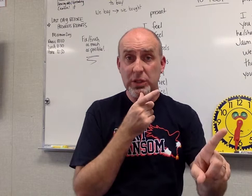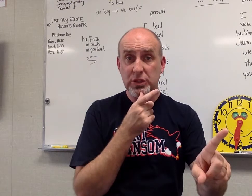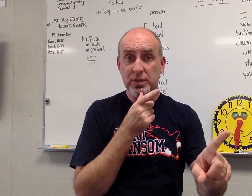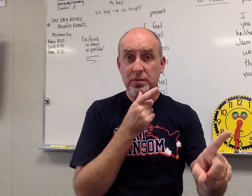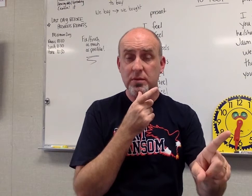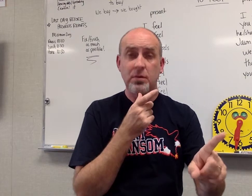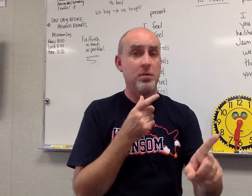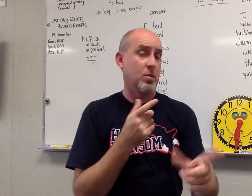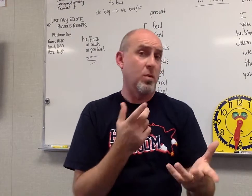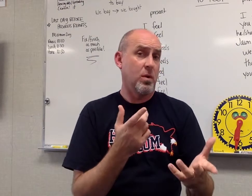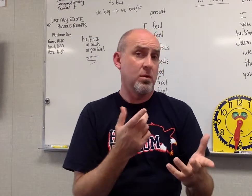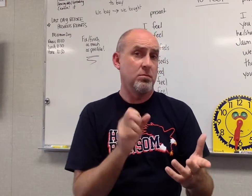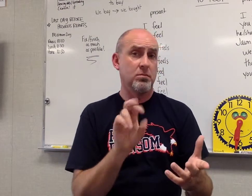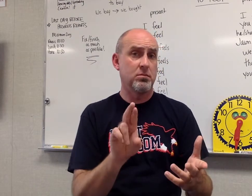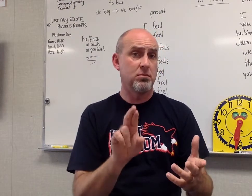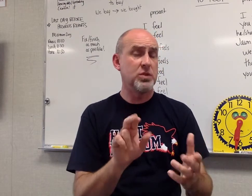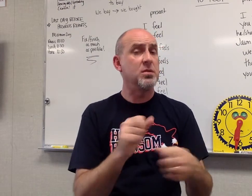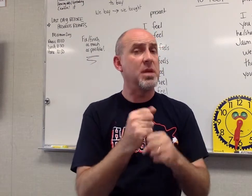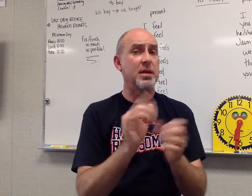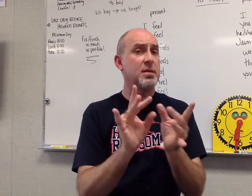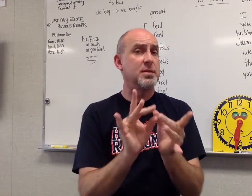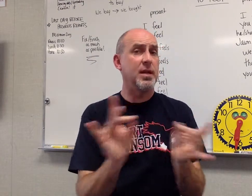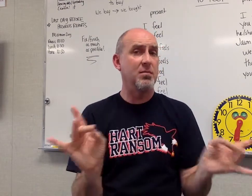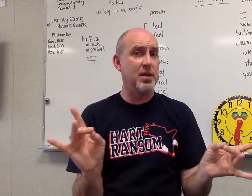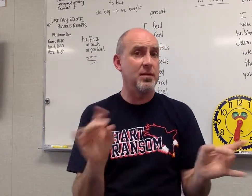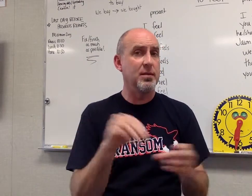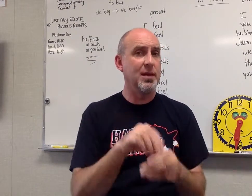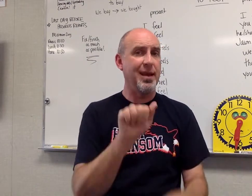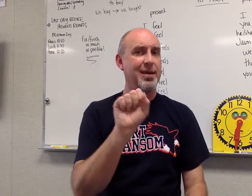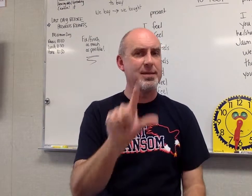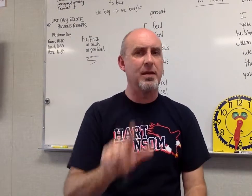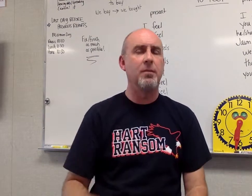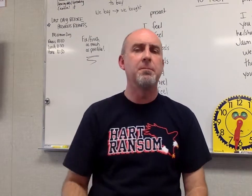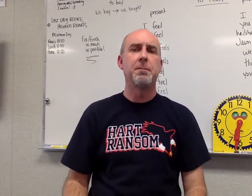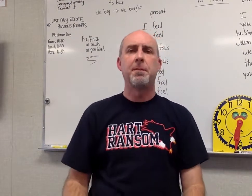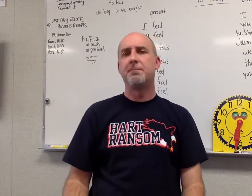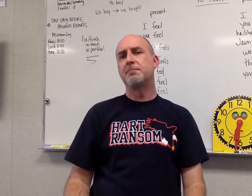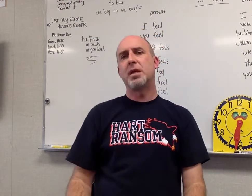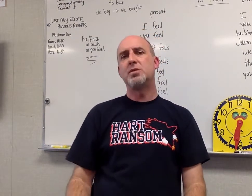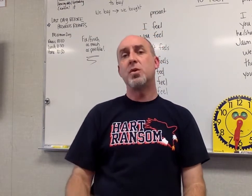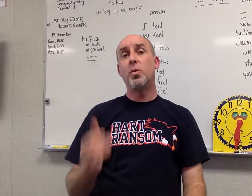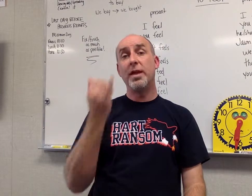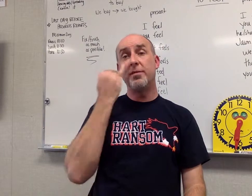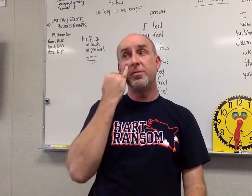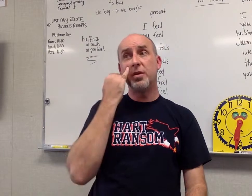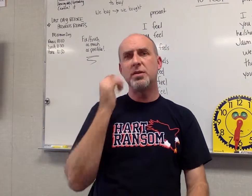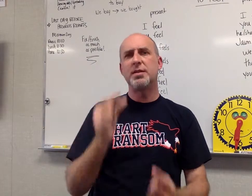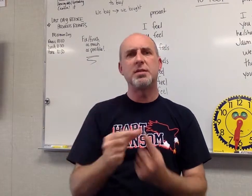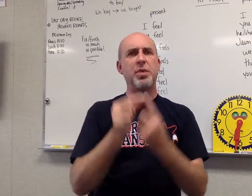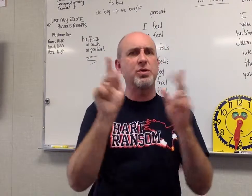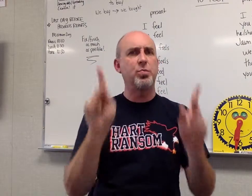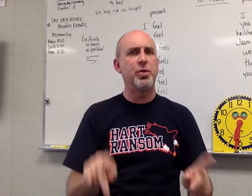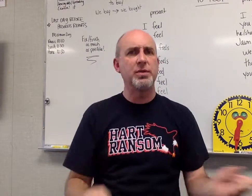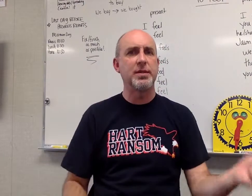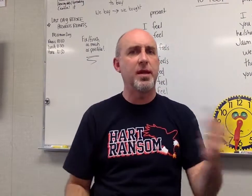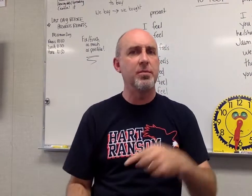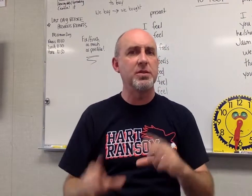question or just to make a statement in ASL. So if there is a special person coming to